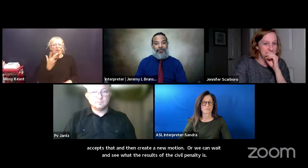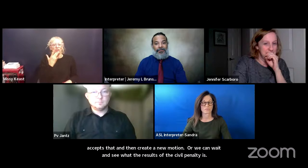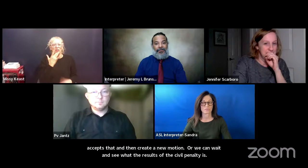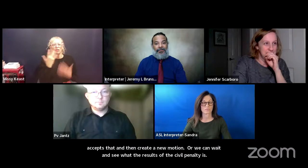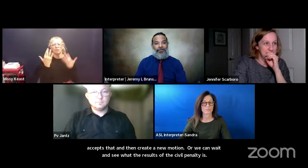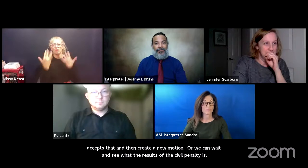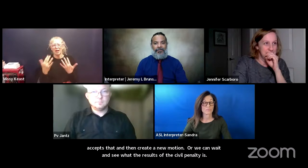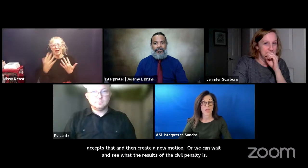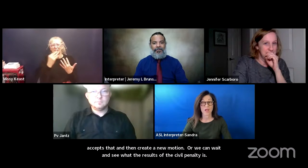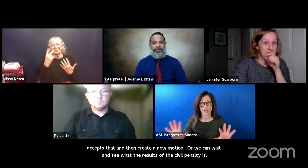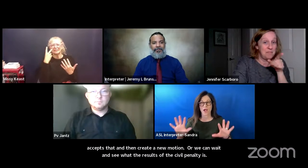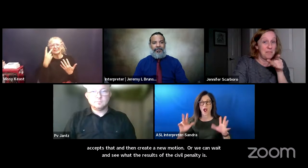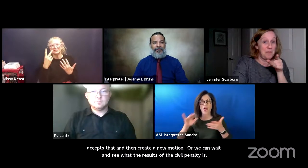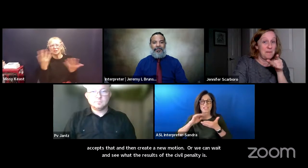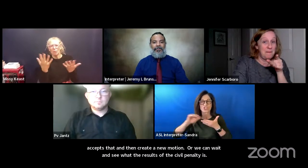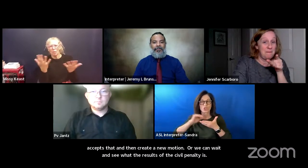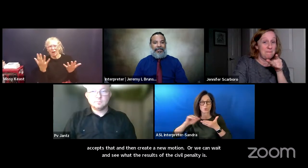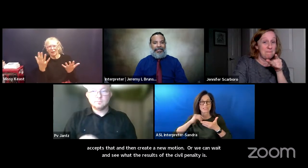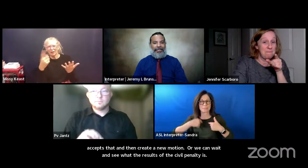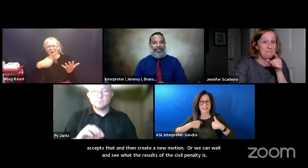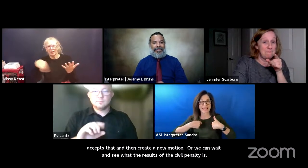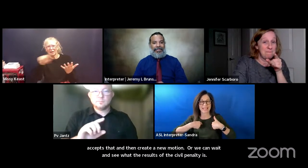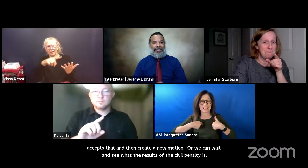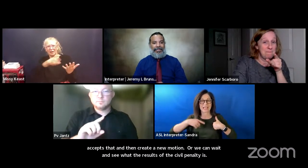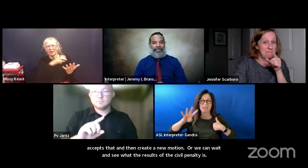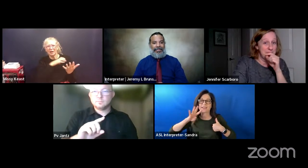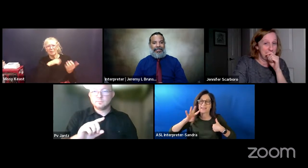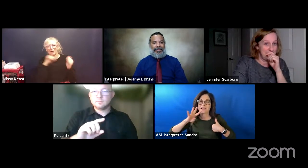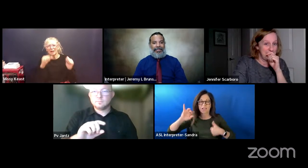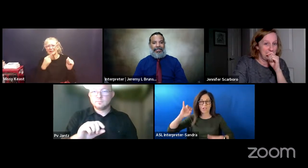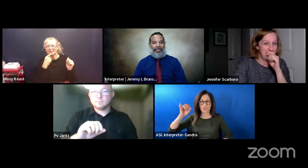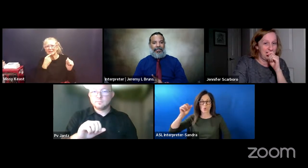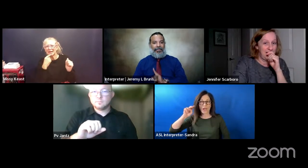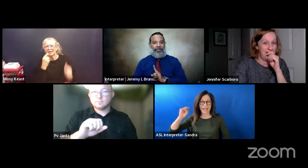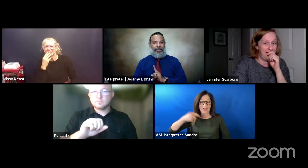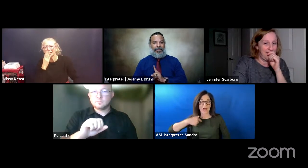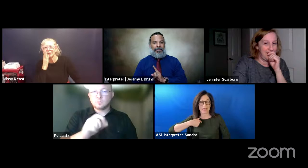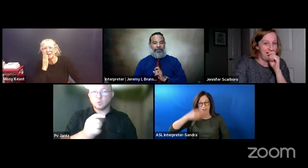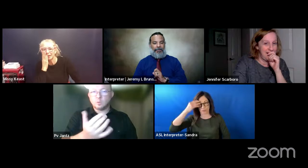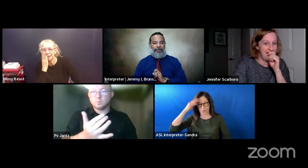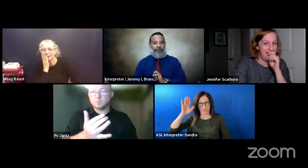Hi, excuse me, this is Joanne. As you know, I'm the Assistant Attorney General.